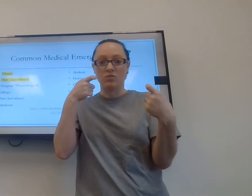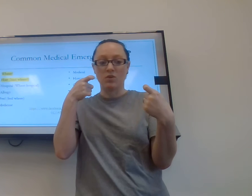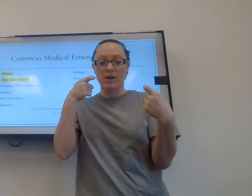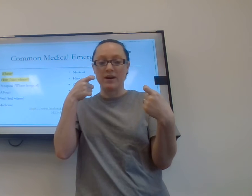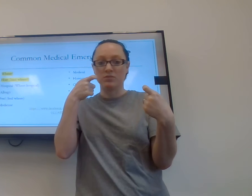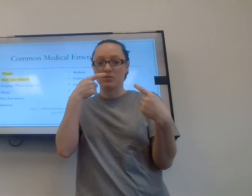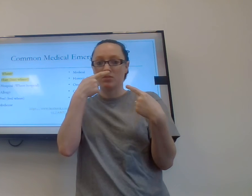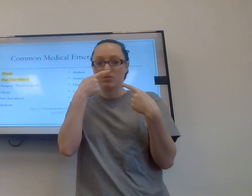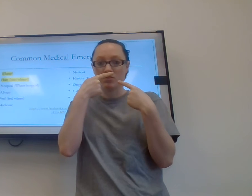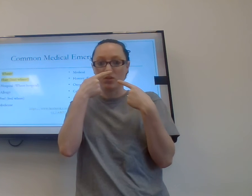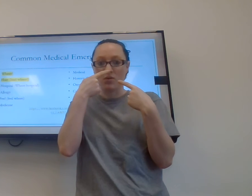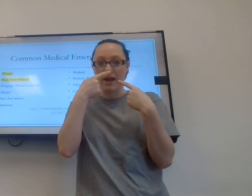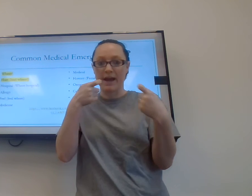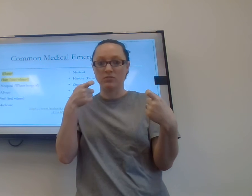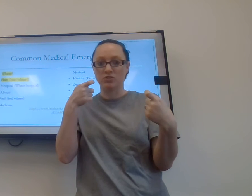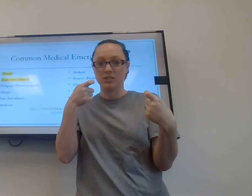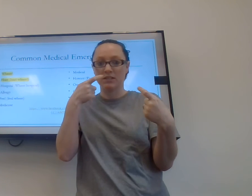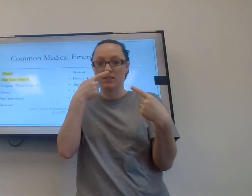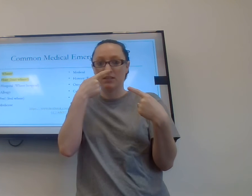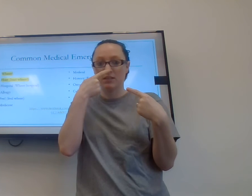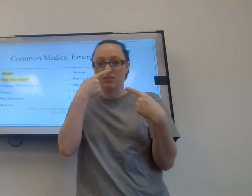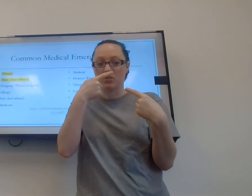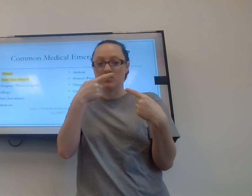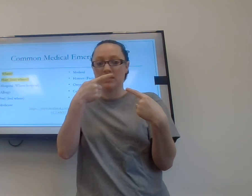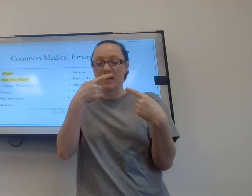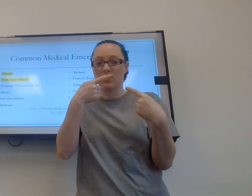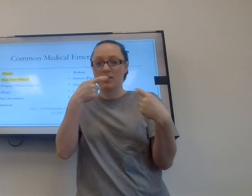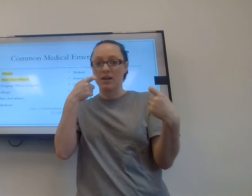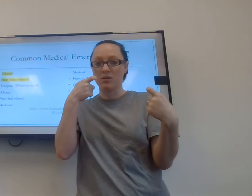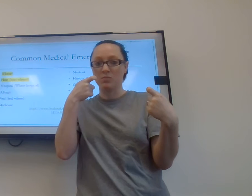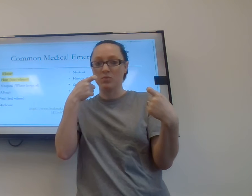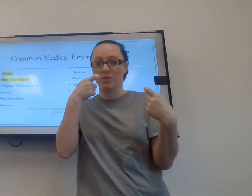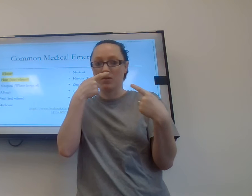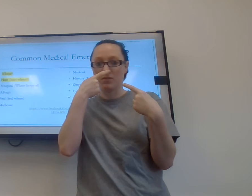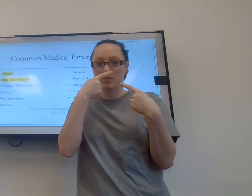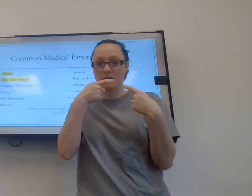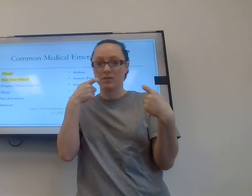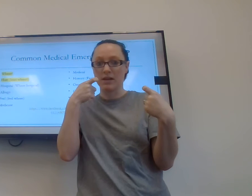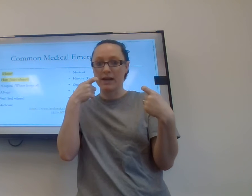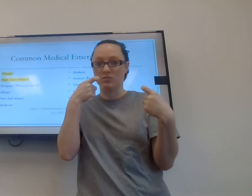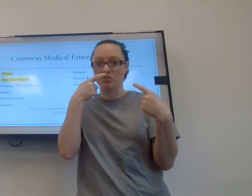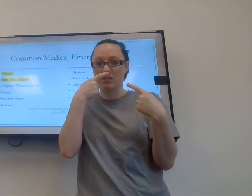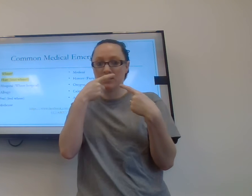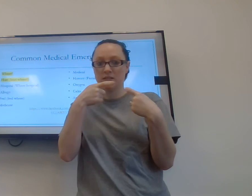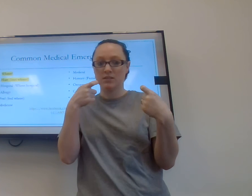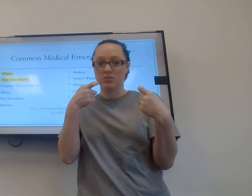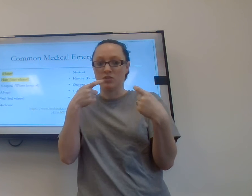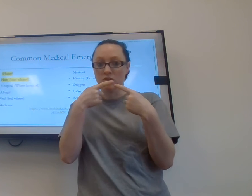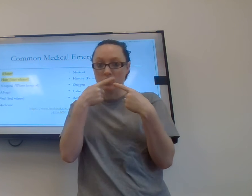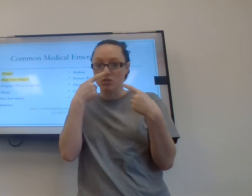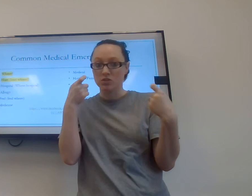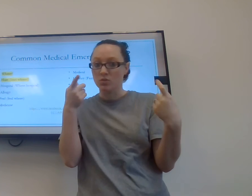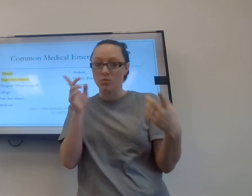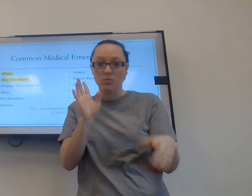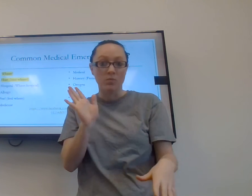go out. So allergy. So it goes down and you pull apart. allergy. You alert it to